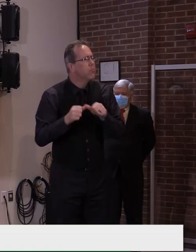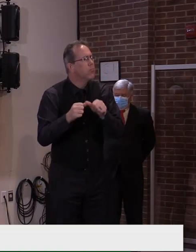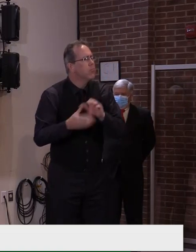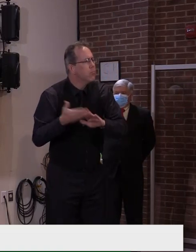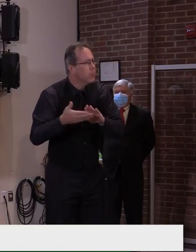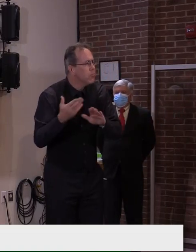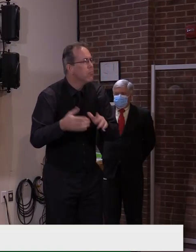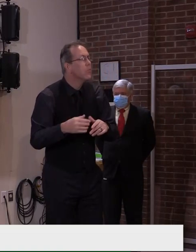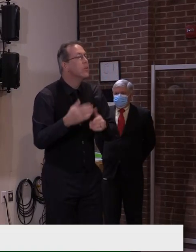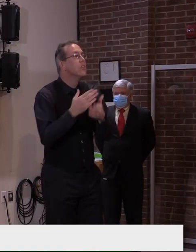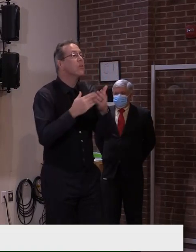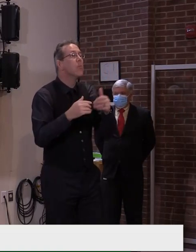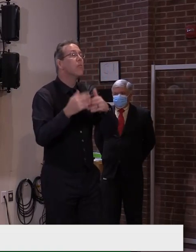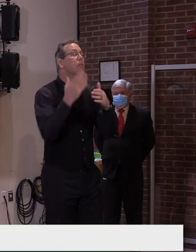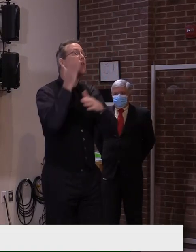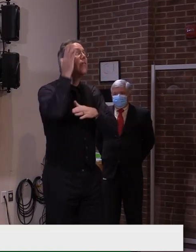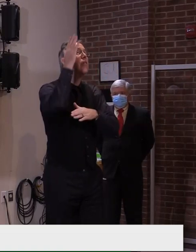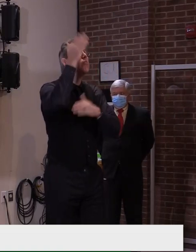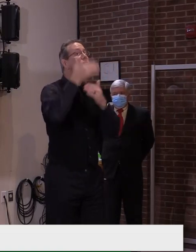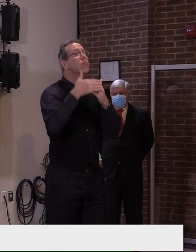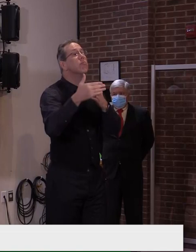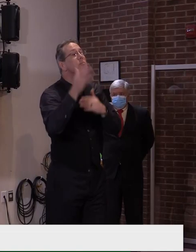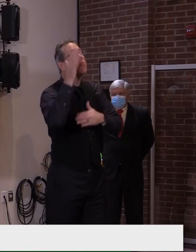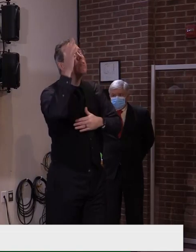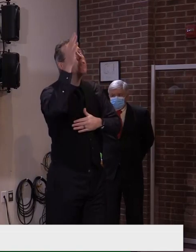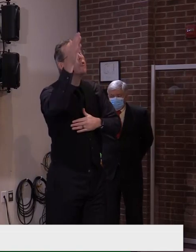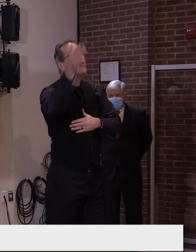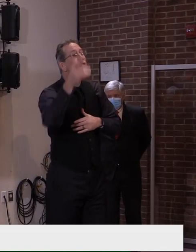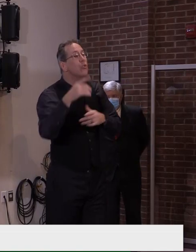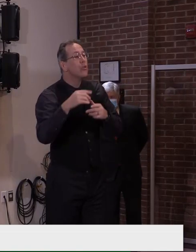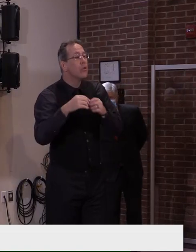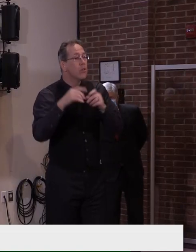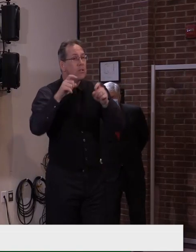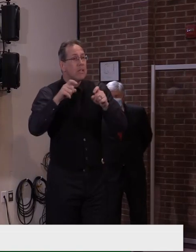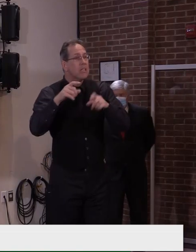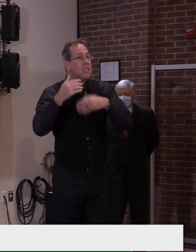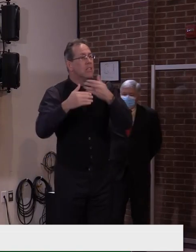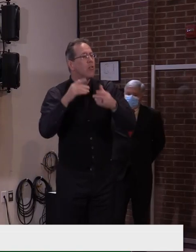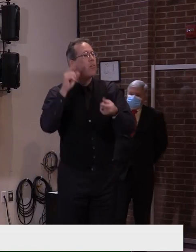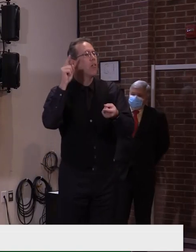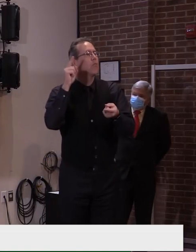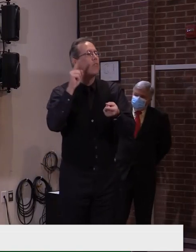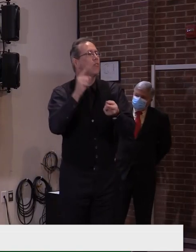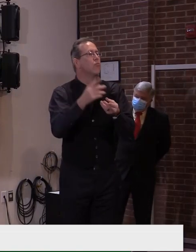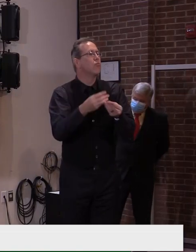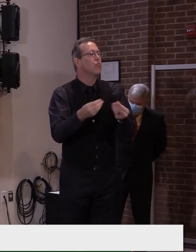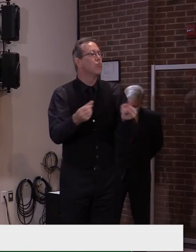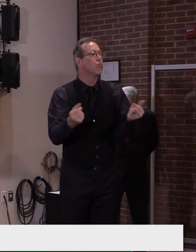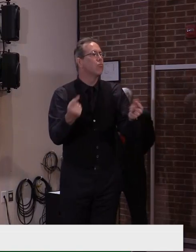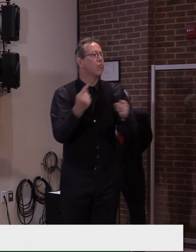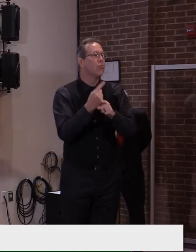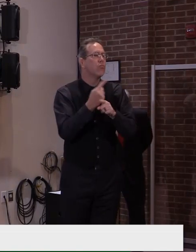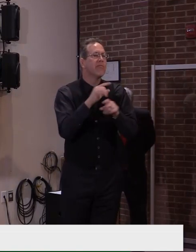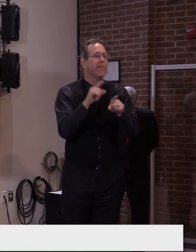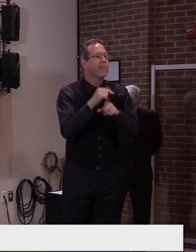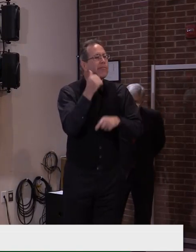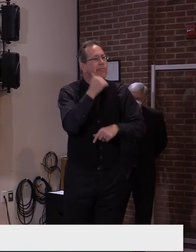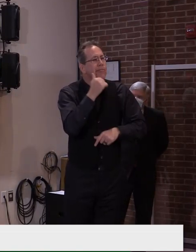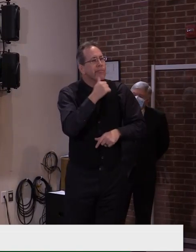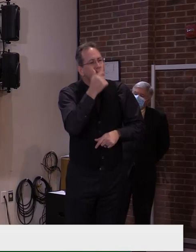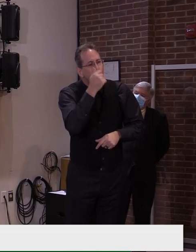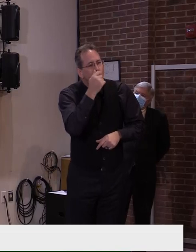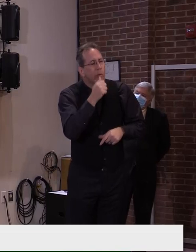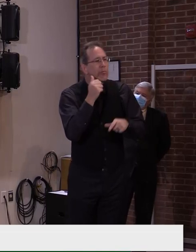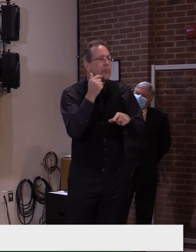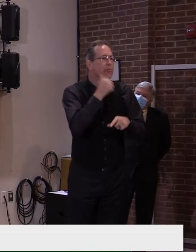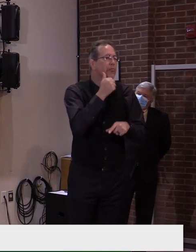past. Because we don't do that with any other respiratory virus that hopefully this one included occurs